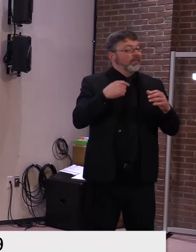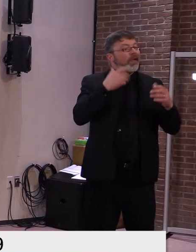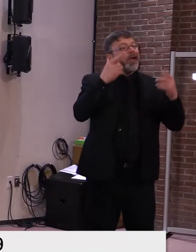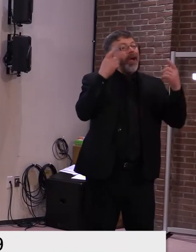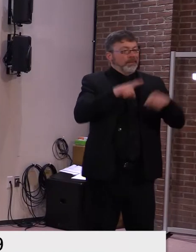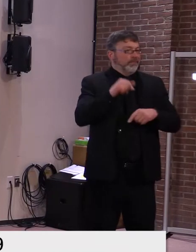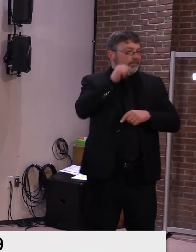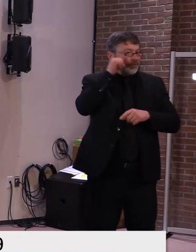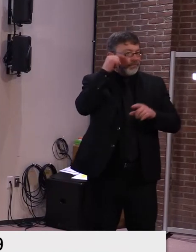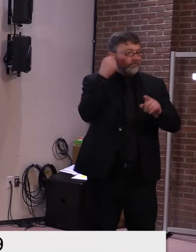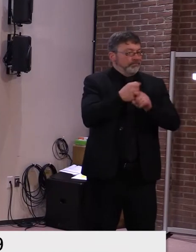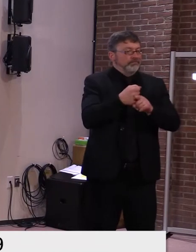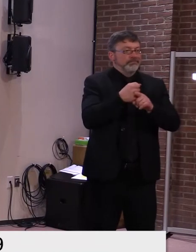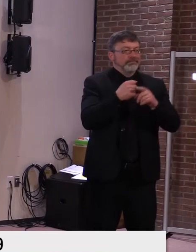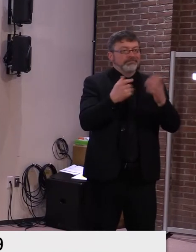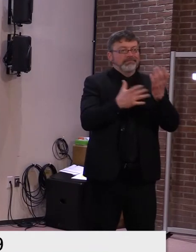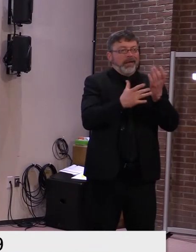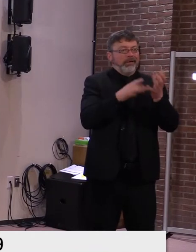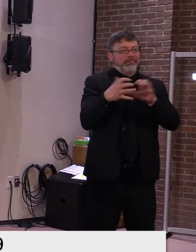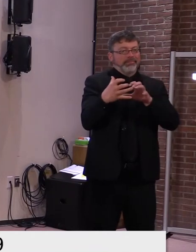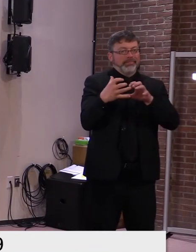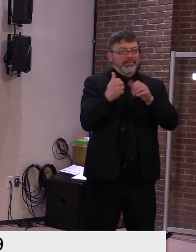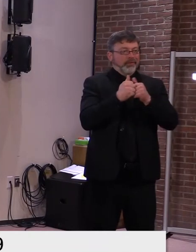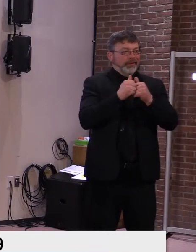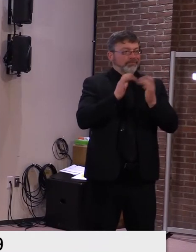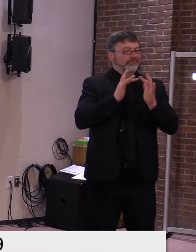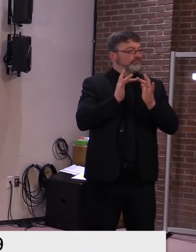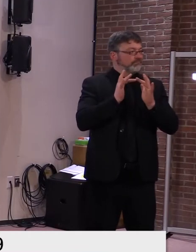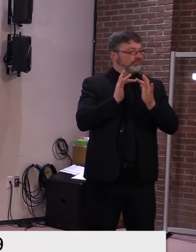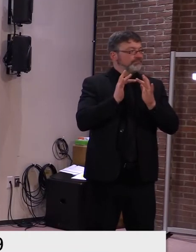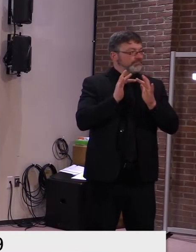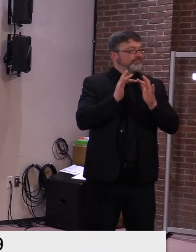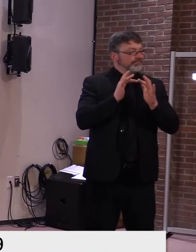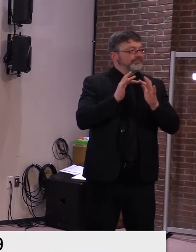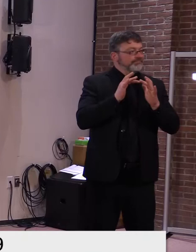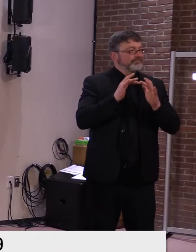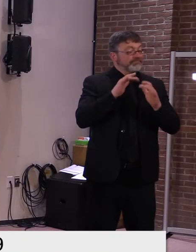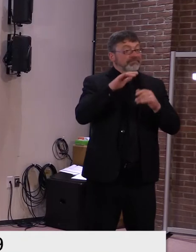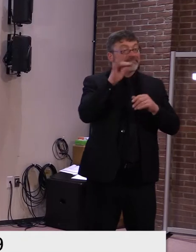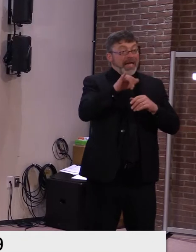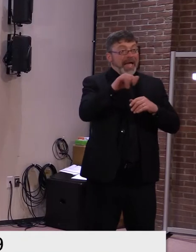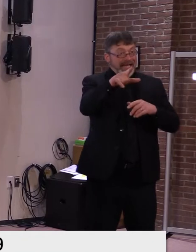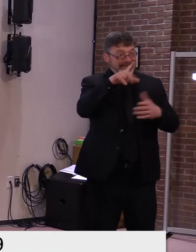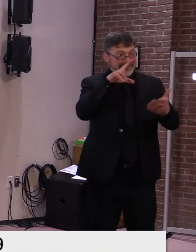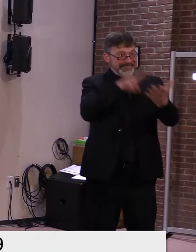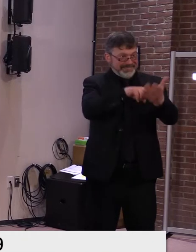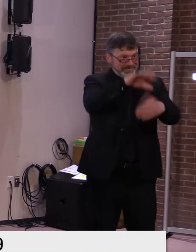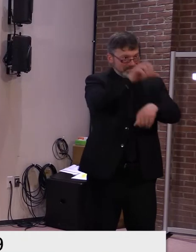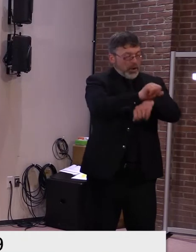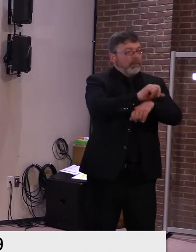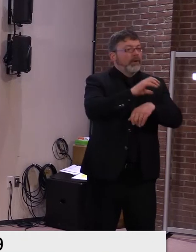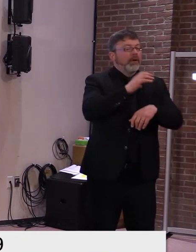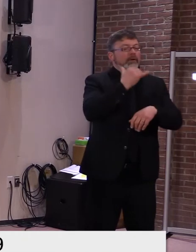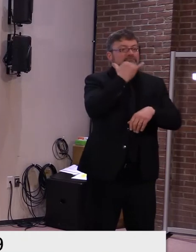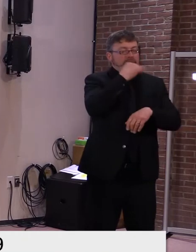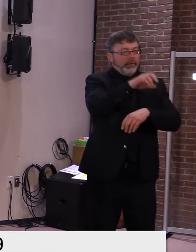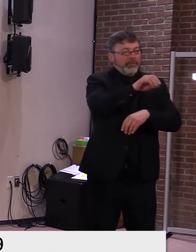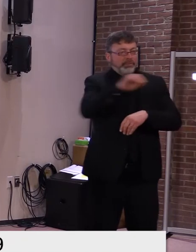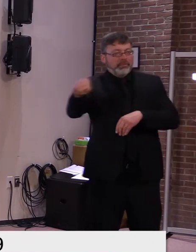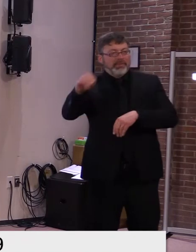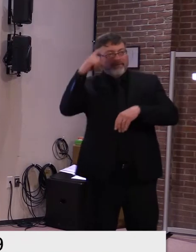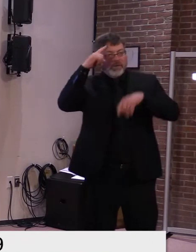with COVID-19 testing appointments instead of vaccine appointments. Although the issue was resolved relatively quickly,